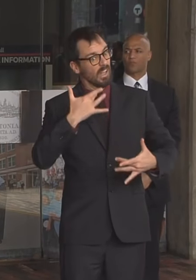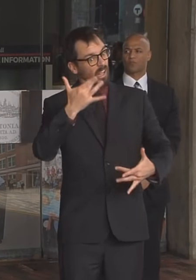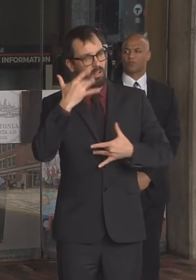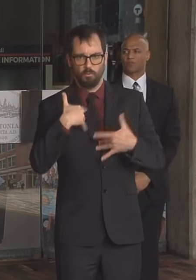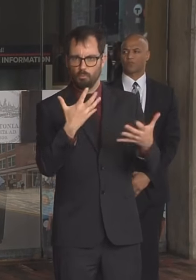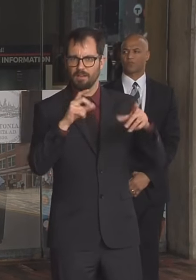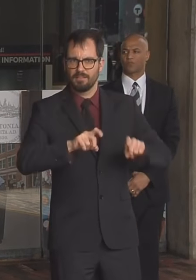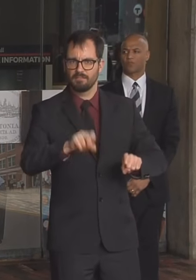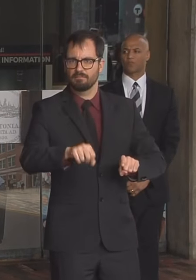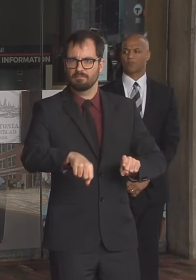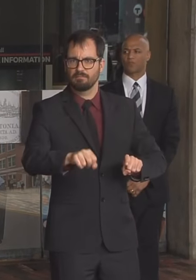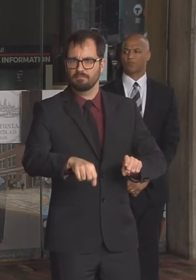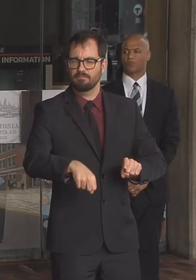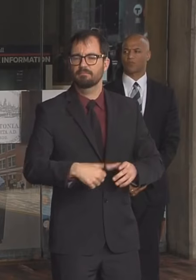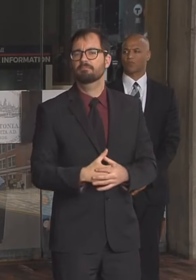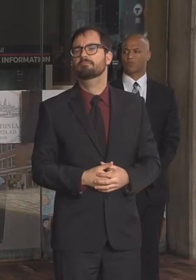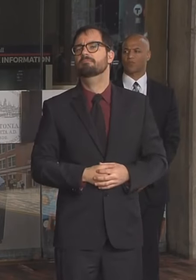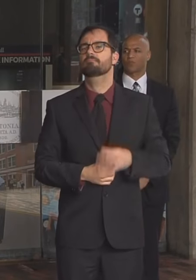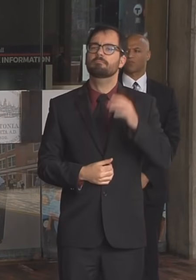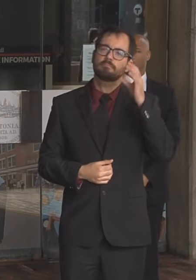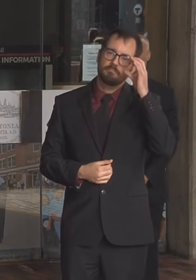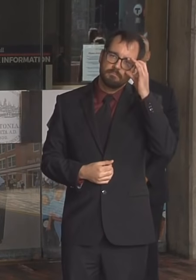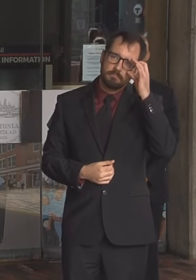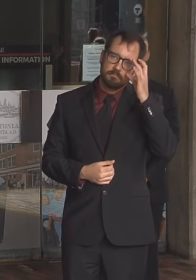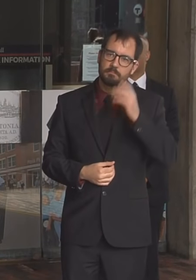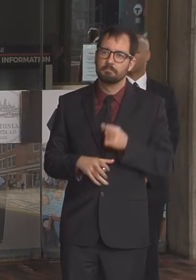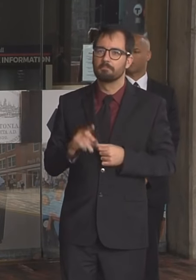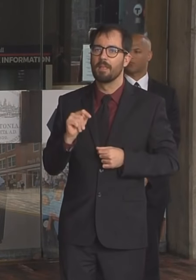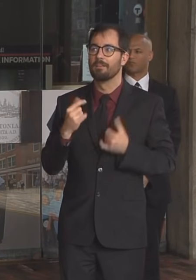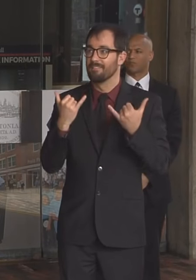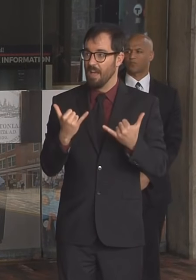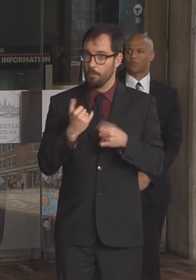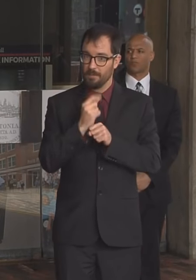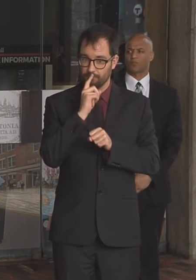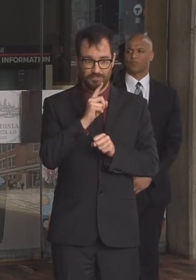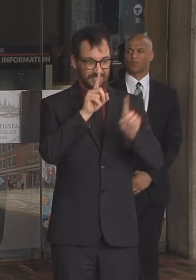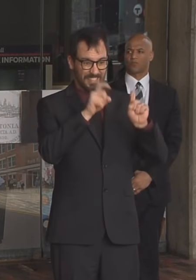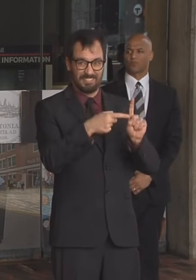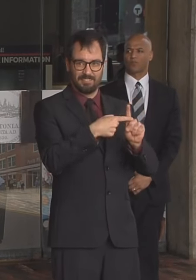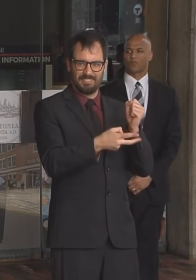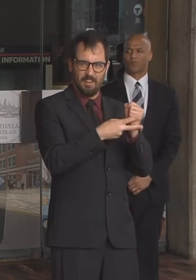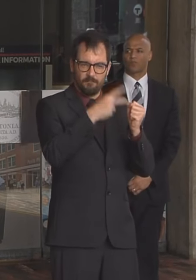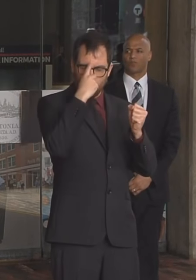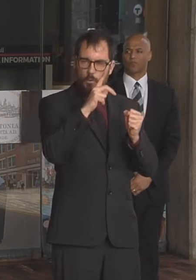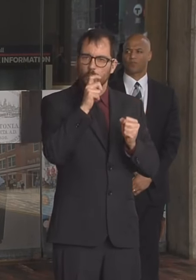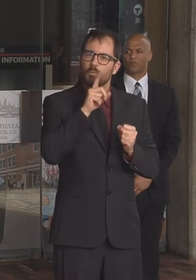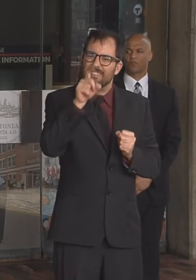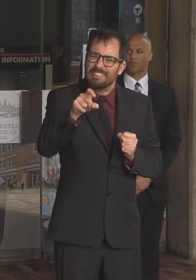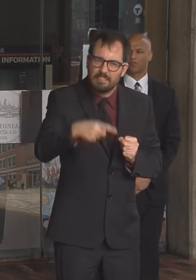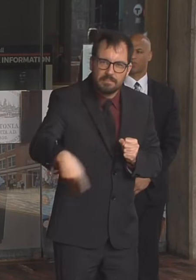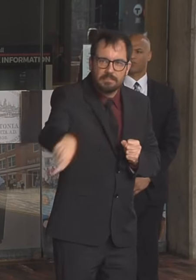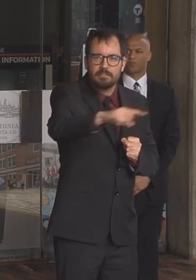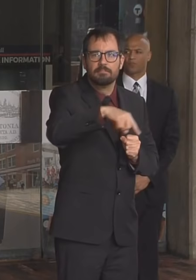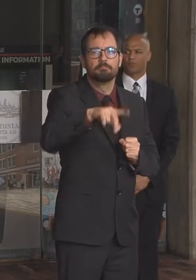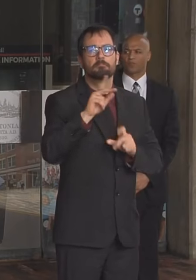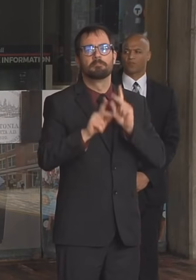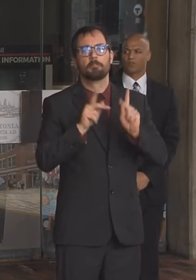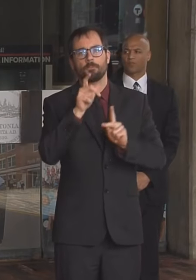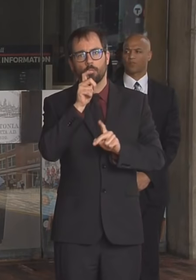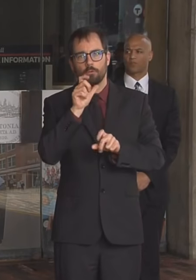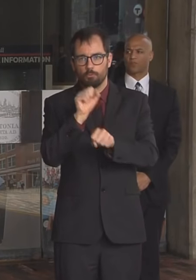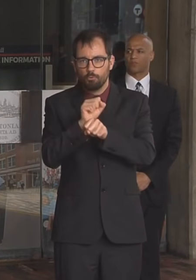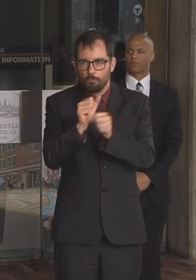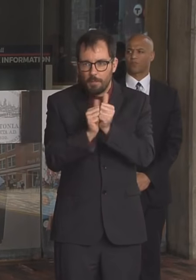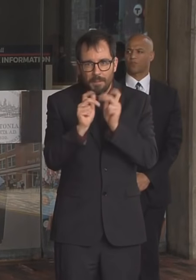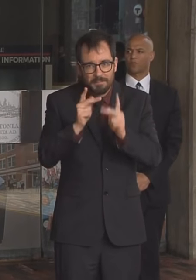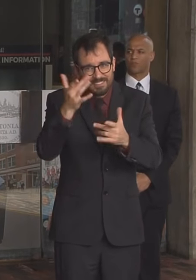want to make sure the people the tests are being available are for the people that need it the people are sick um we want to make sure they have the test because if they have the coronavirus we want to